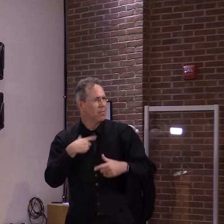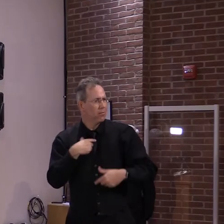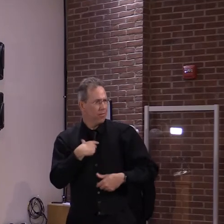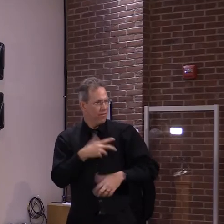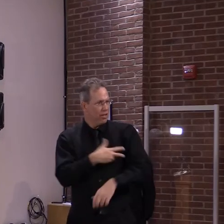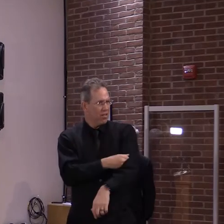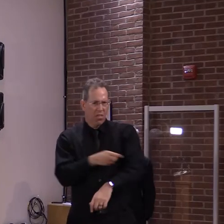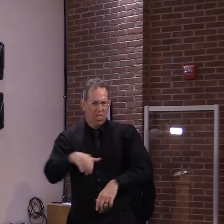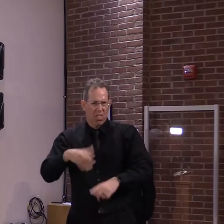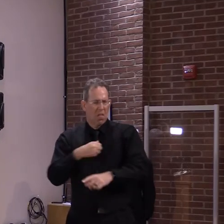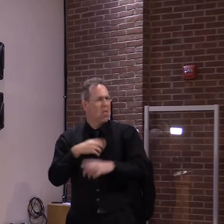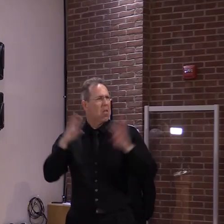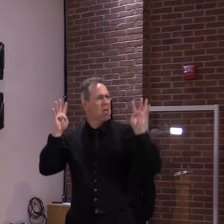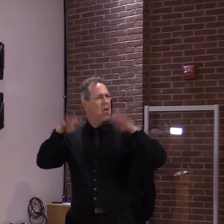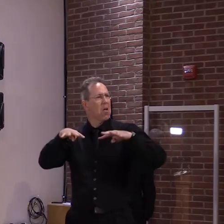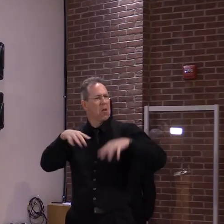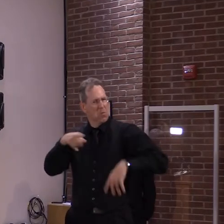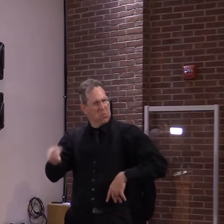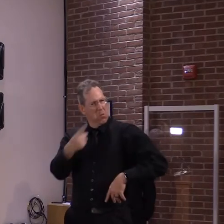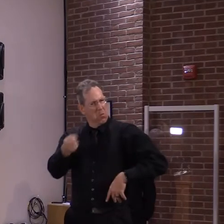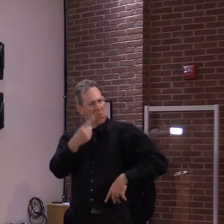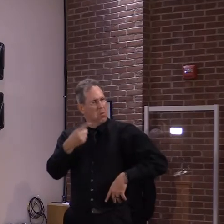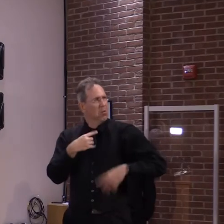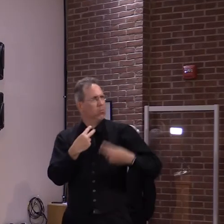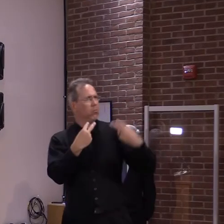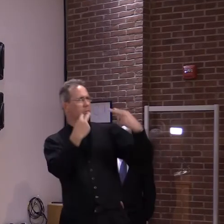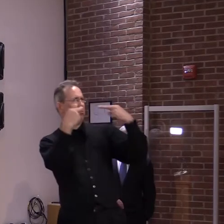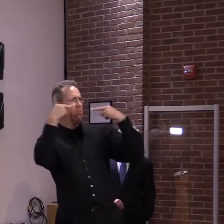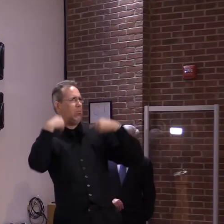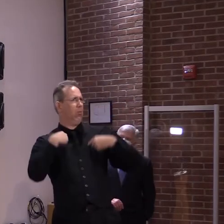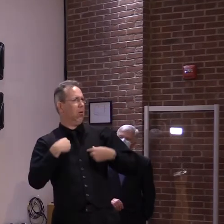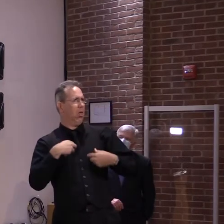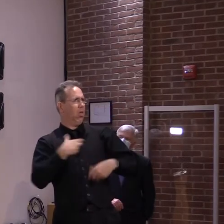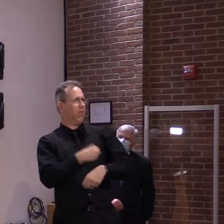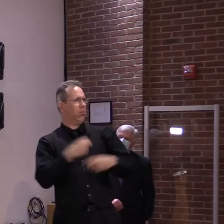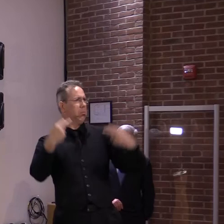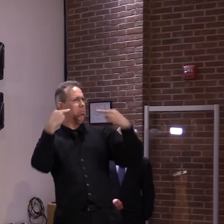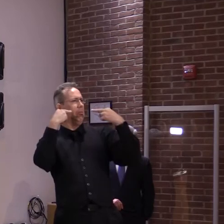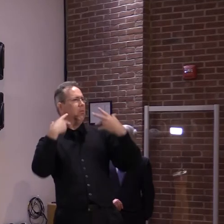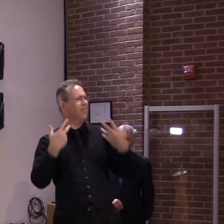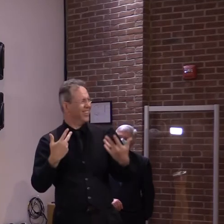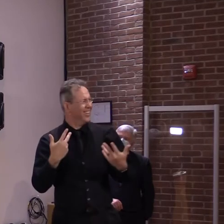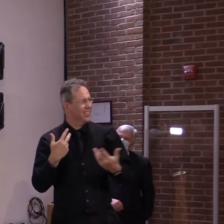Well, I guess you're trying to make that point by what happened in those families.